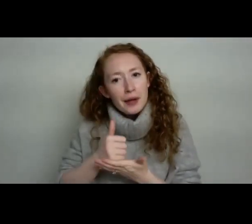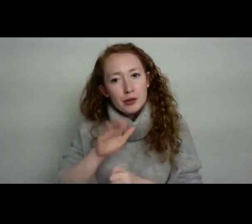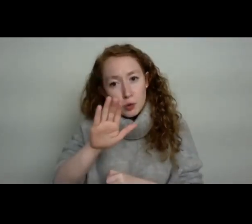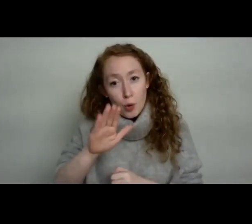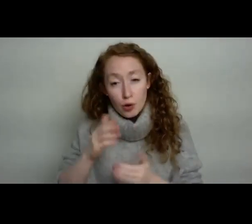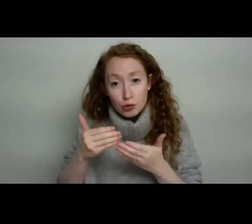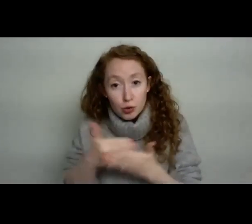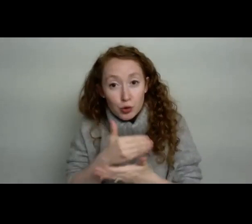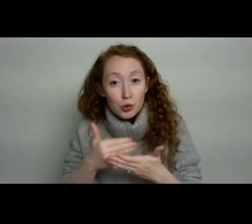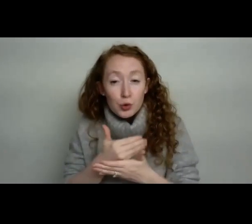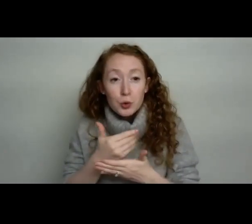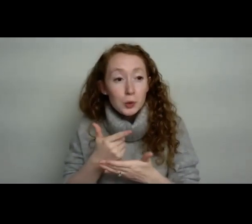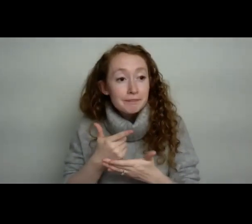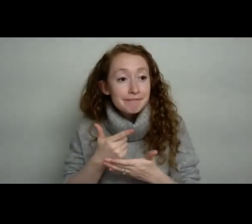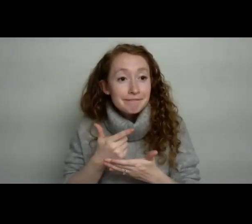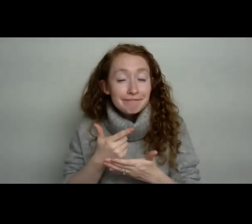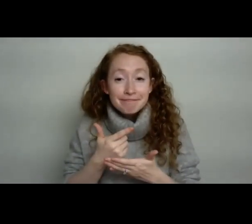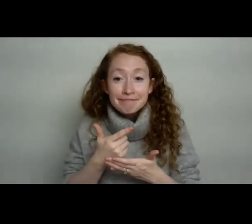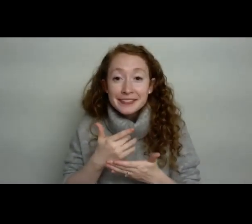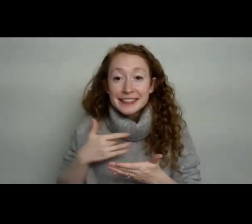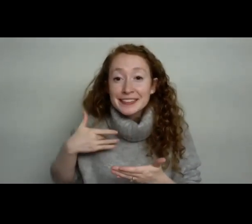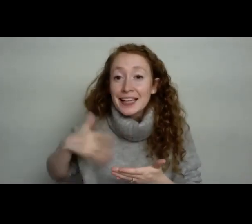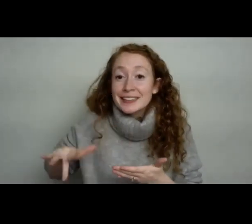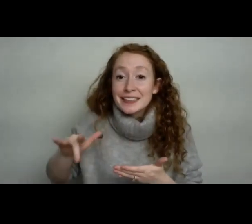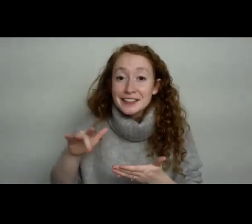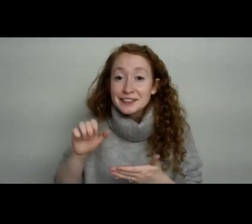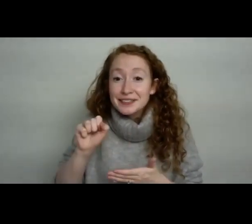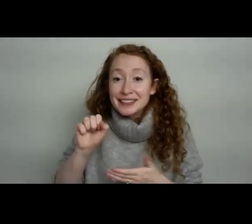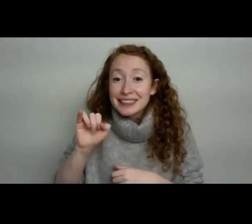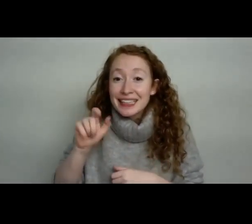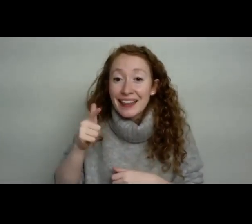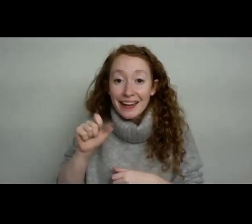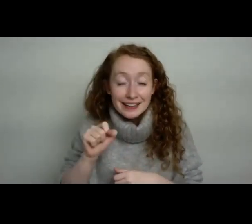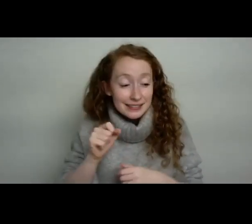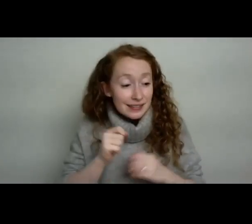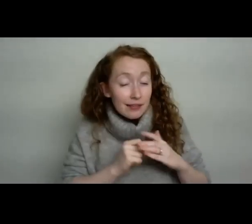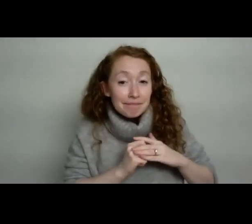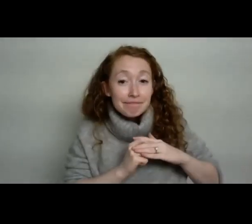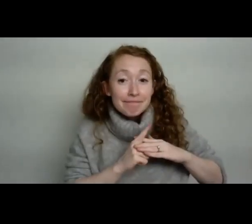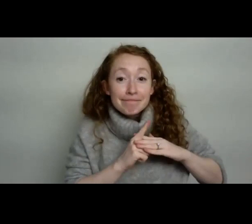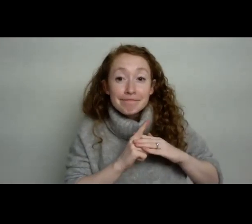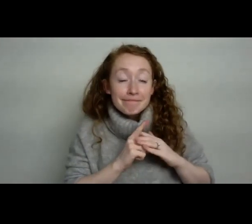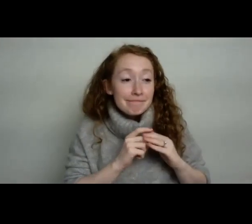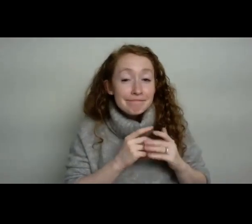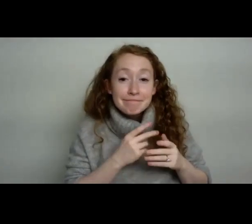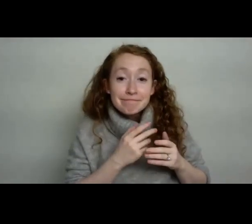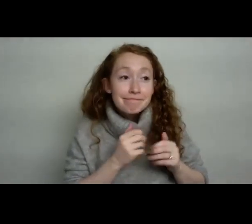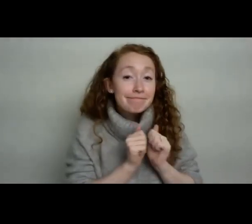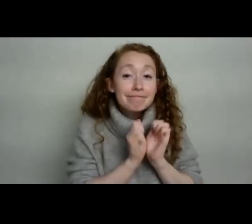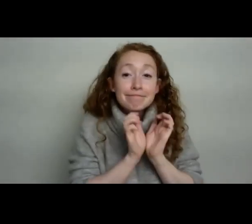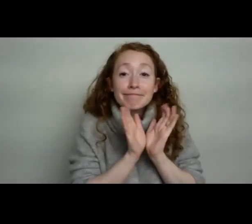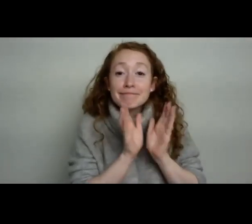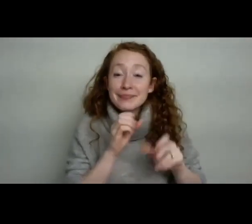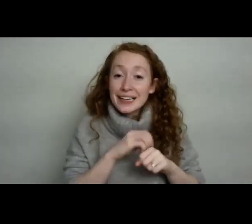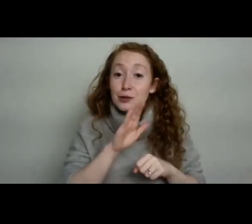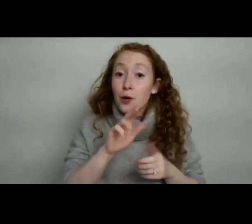your tender seedlings who have survived, thrived in your cozy kitchen, or maybe in your toasty